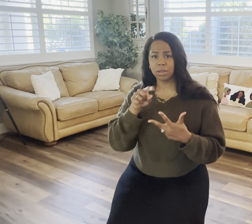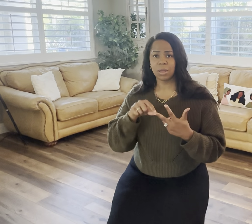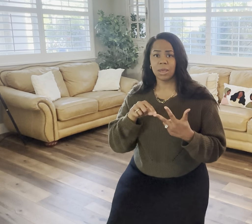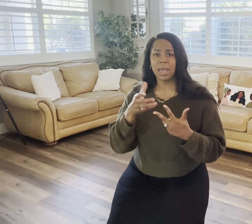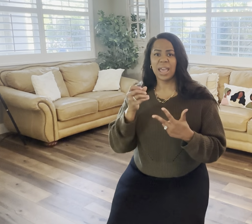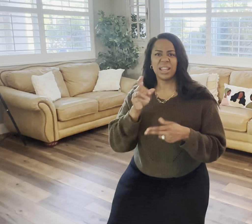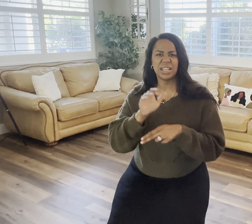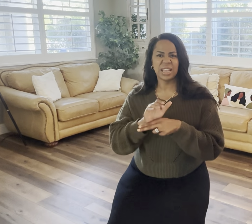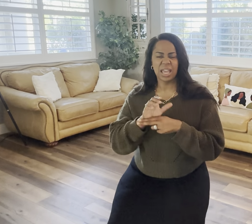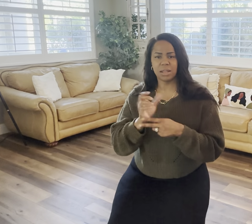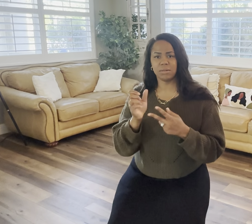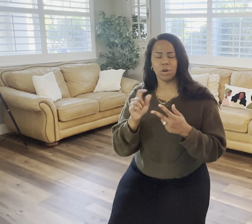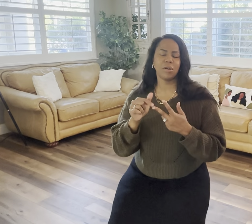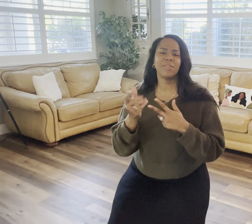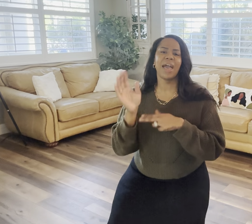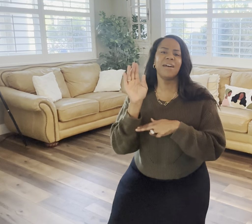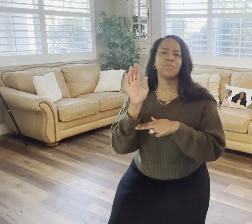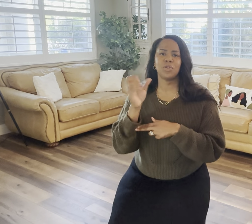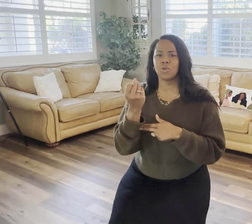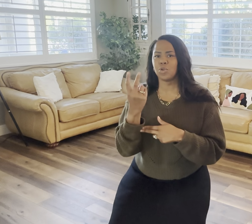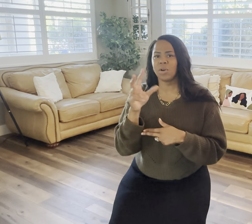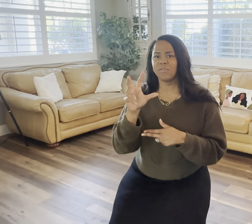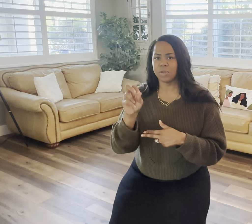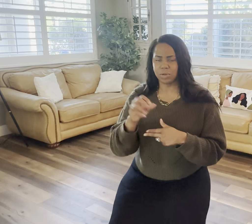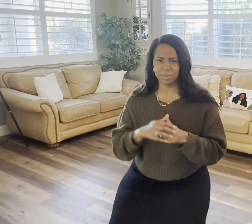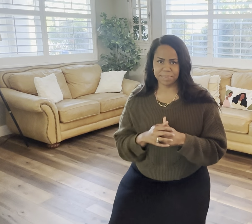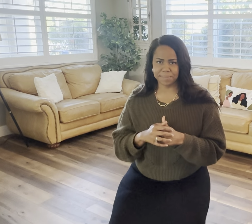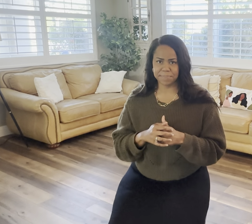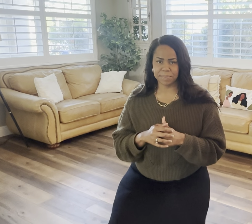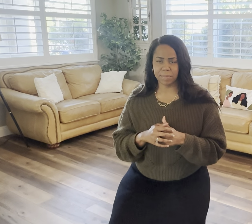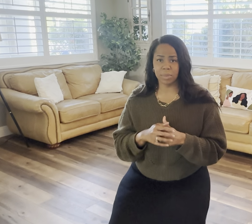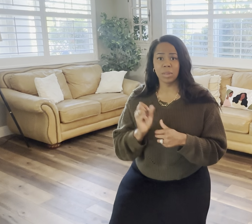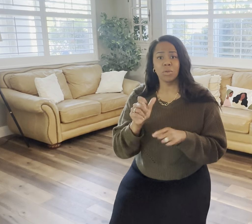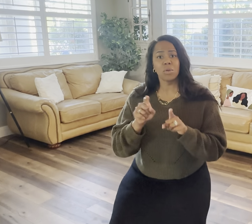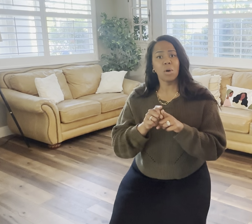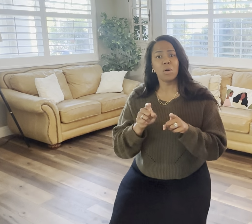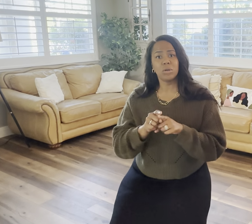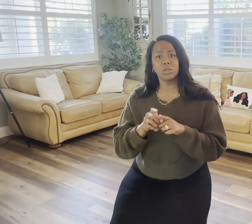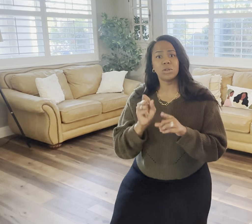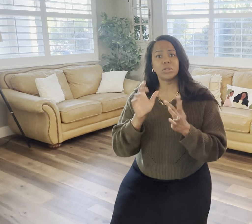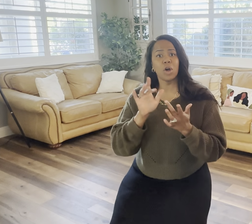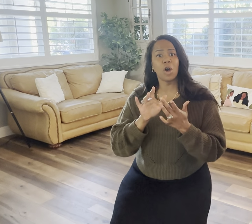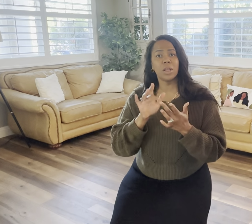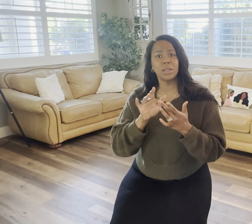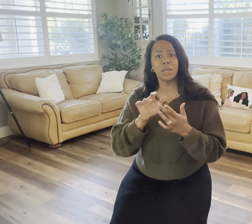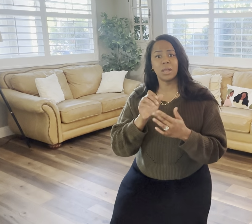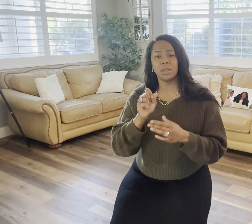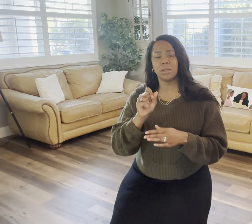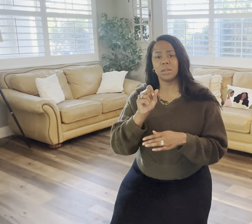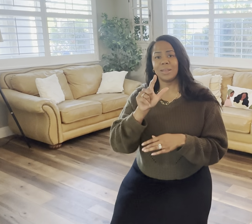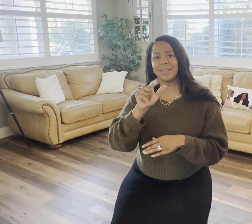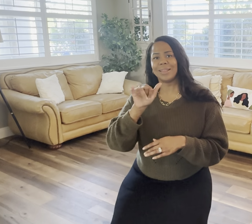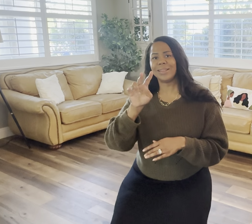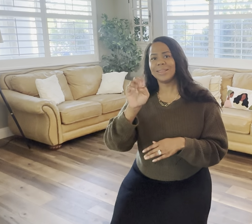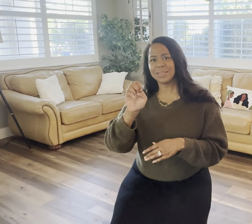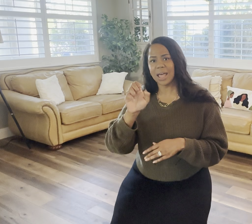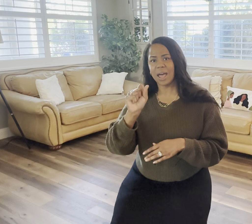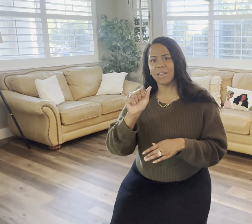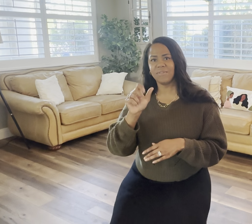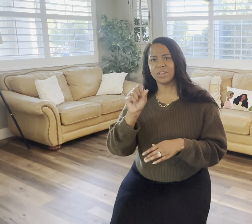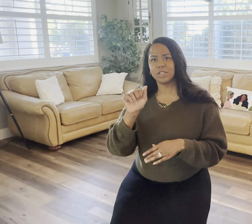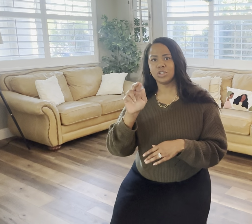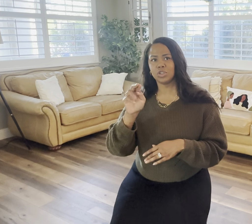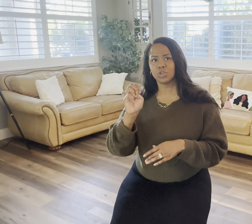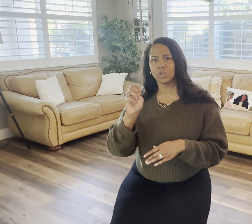and 12:30 p.m. There is also an online live stream on Sundays